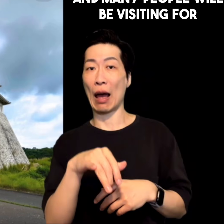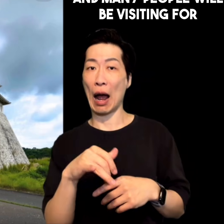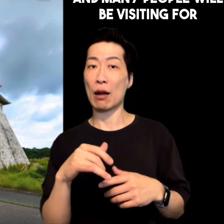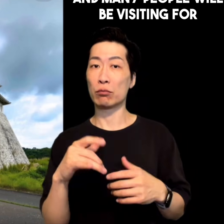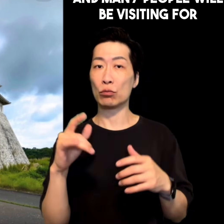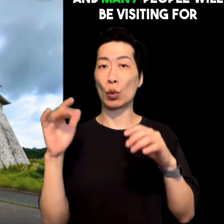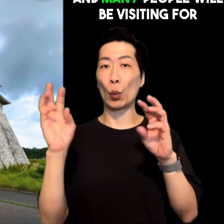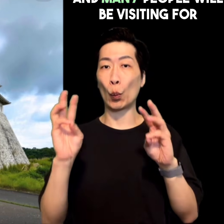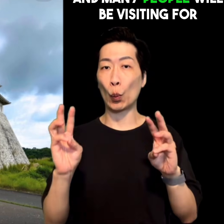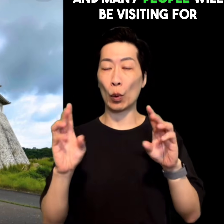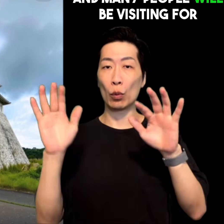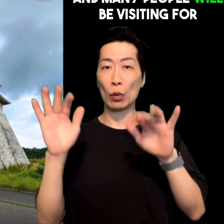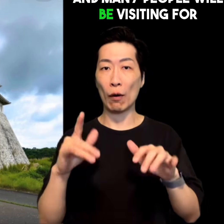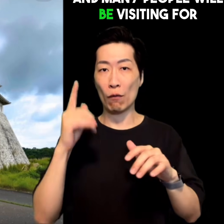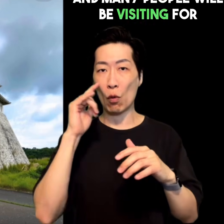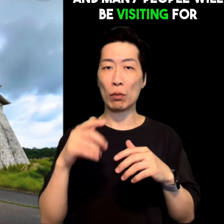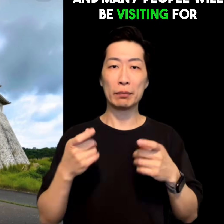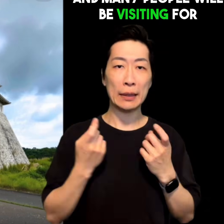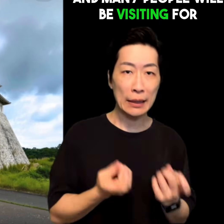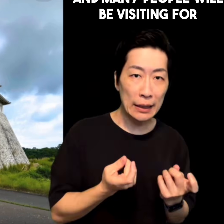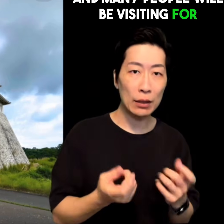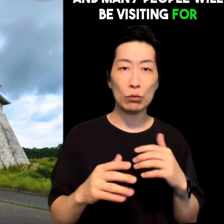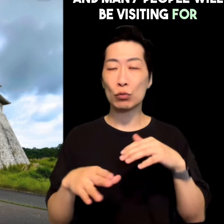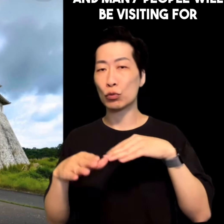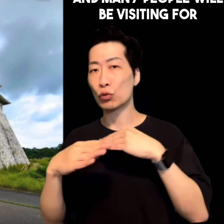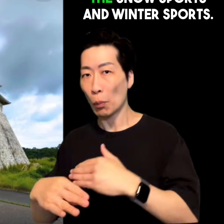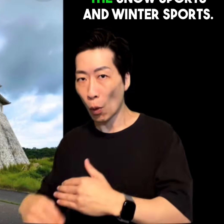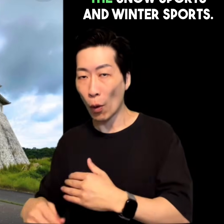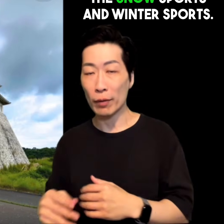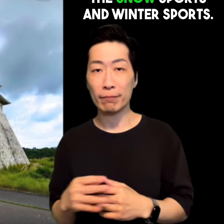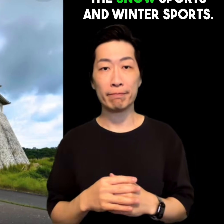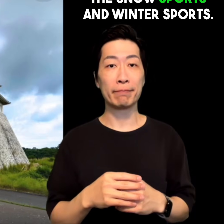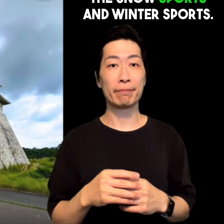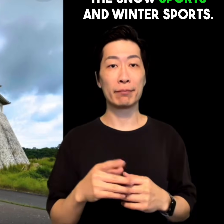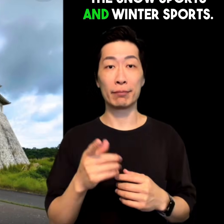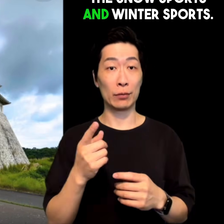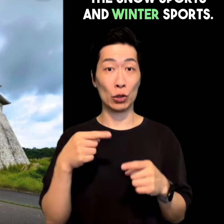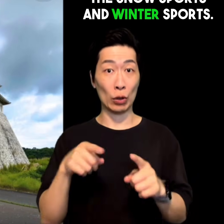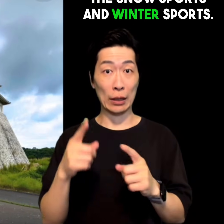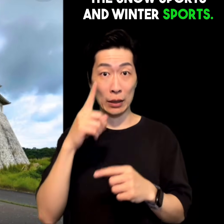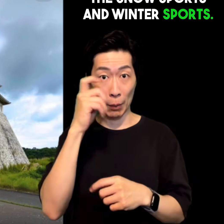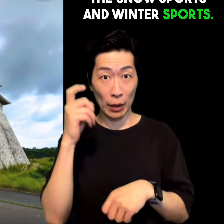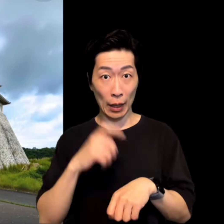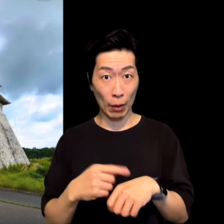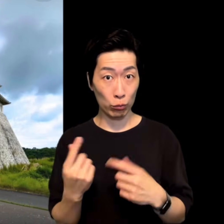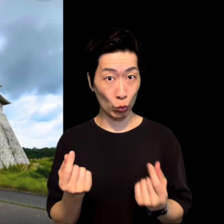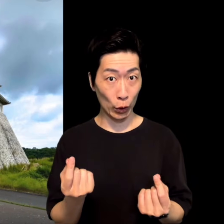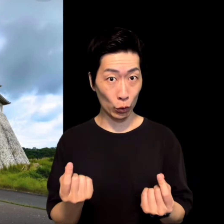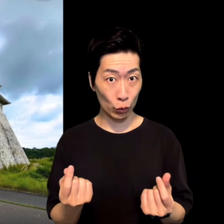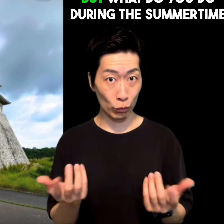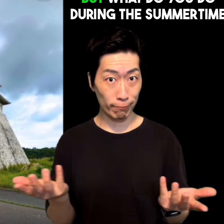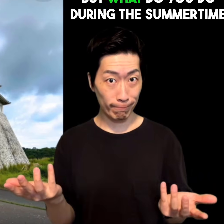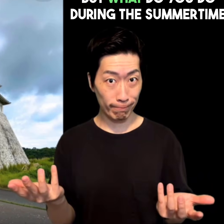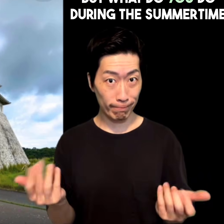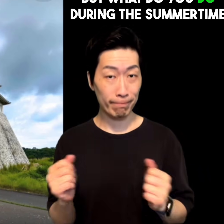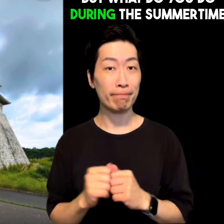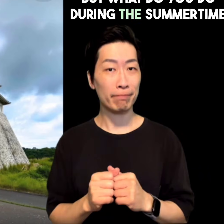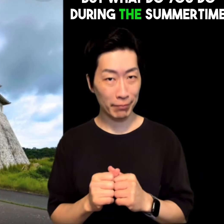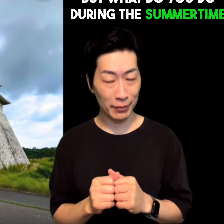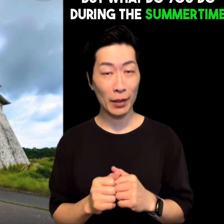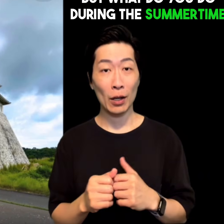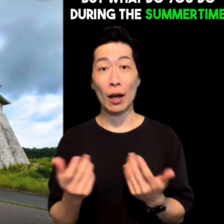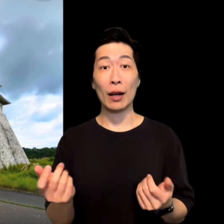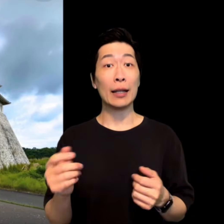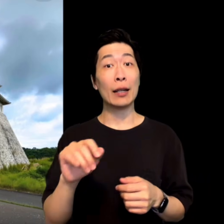and many people will be visiting for the snow sports and winter sports. But what do you do